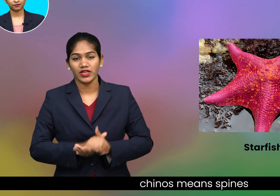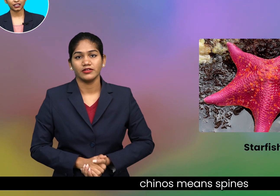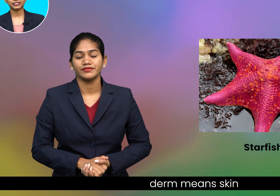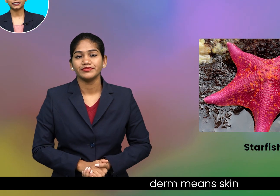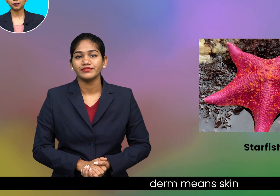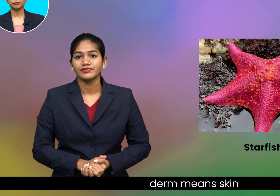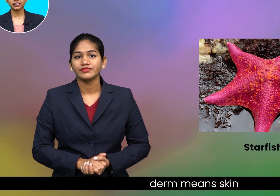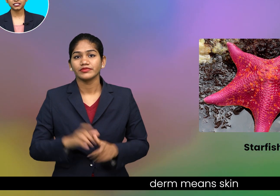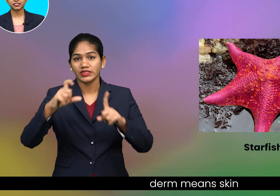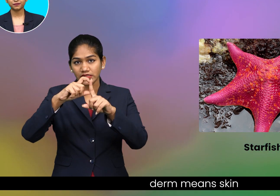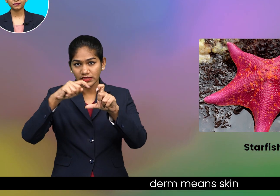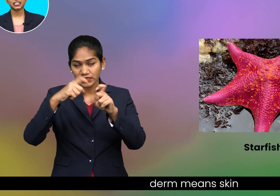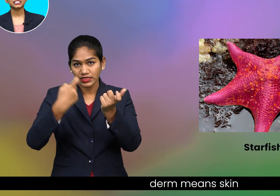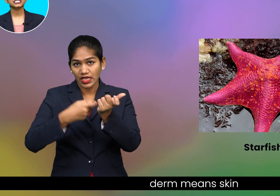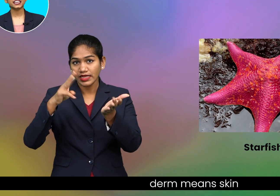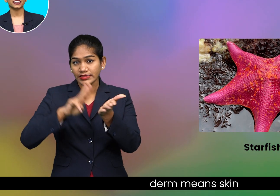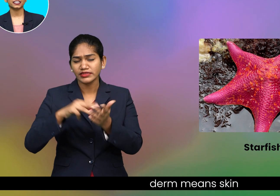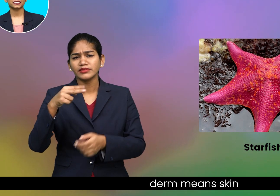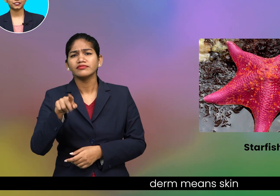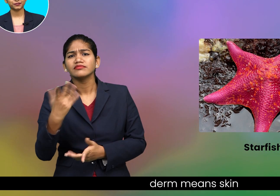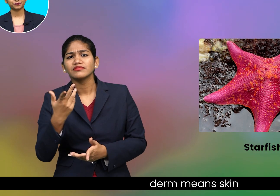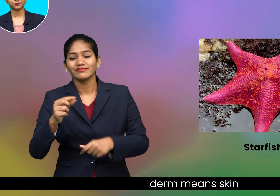Derm means skin.